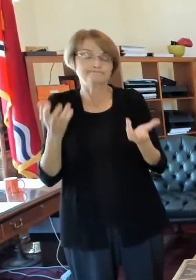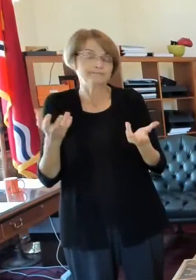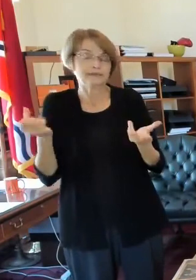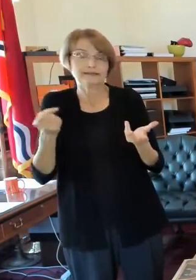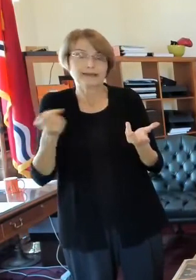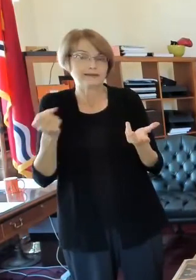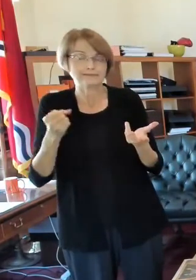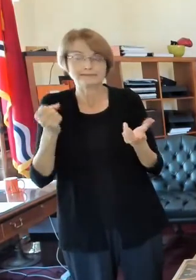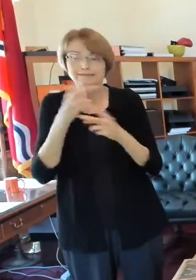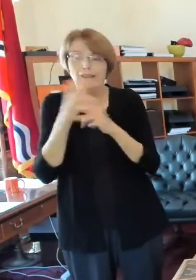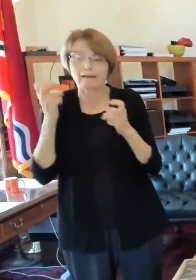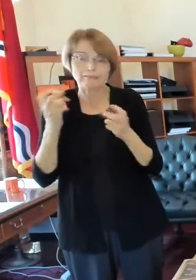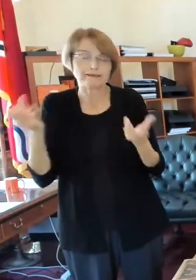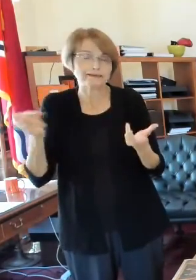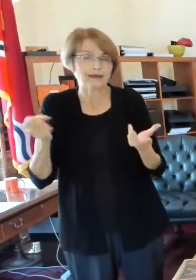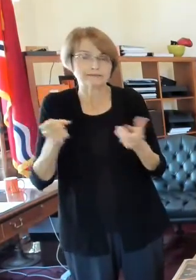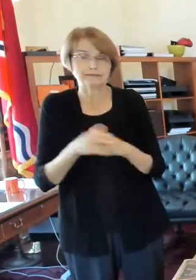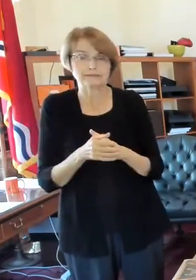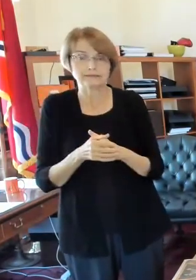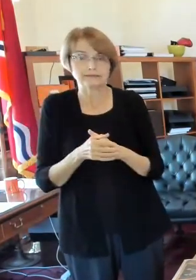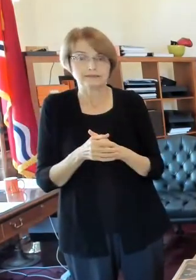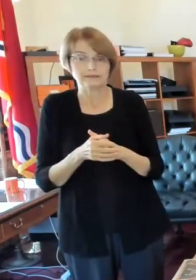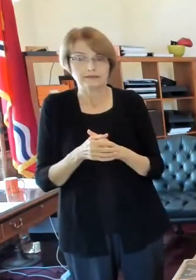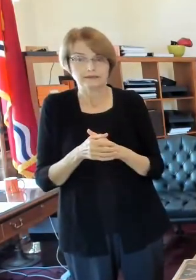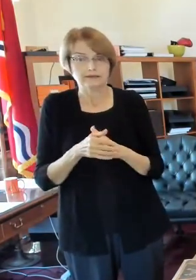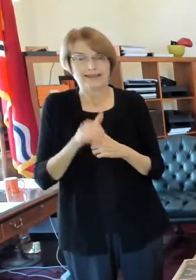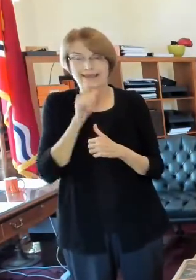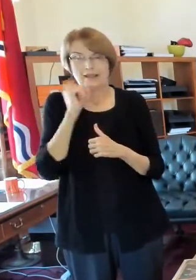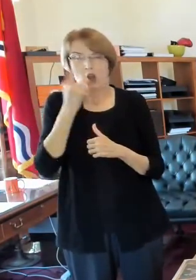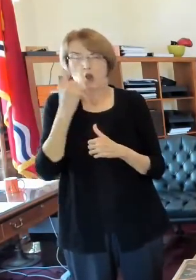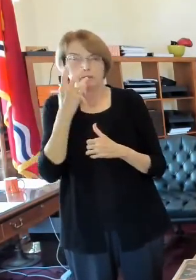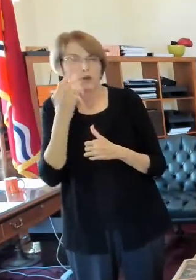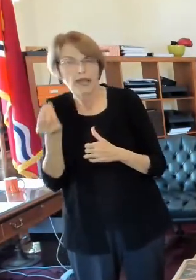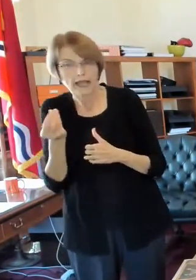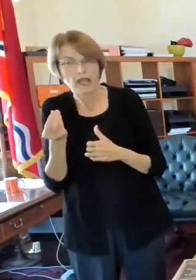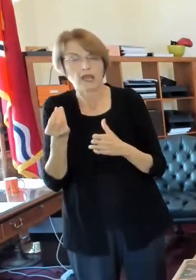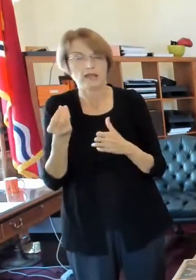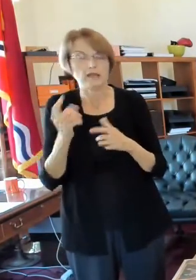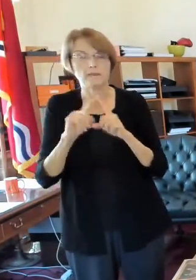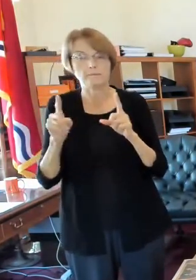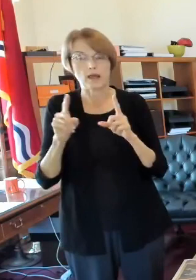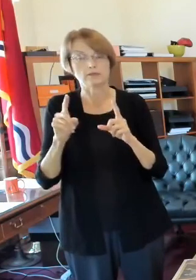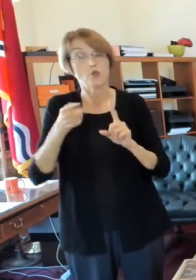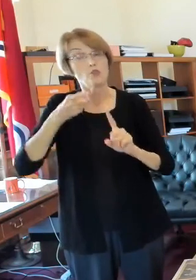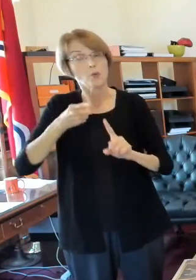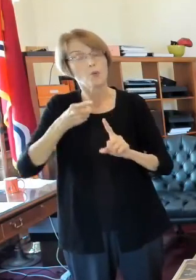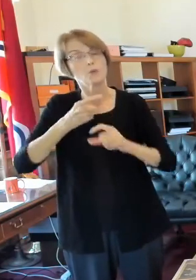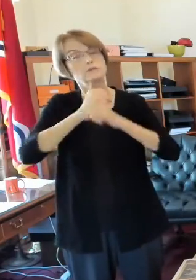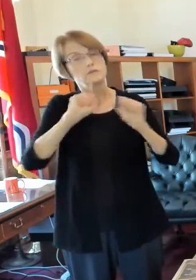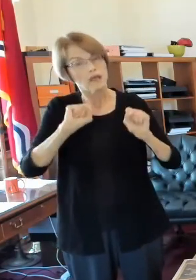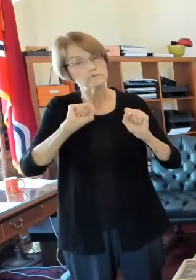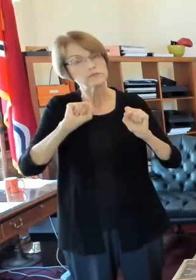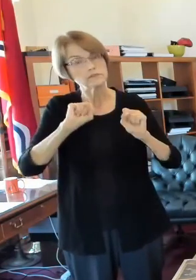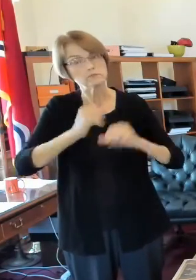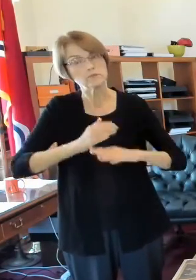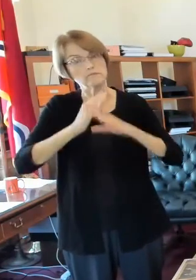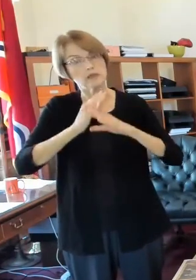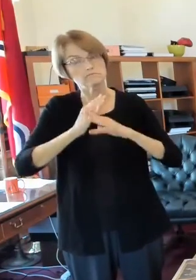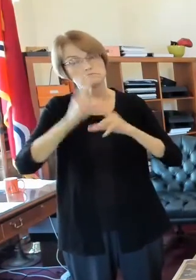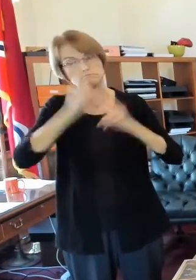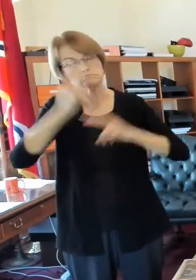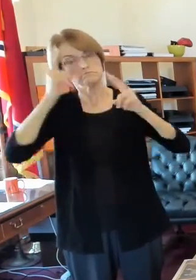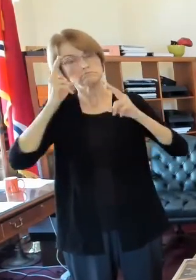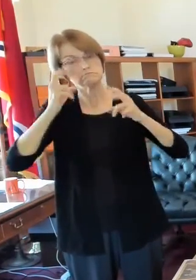That's all you can say about that. It's not aesthetically pleasing, but this is about safety, and this is about trying to